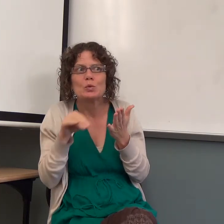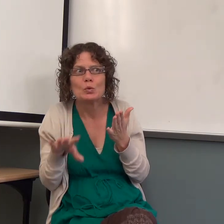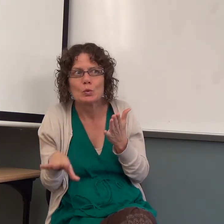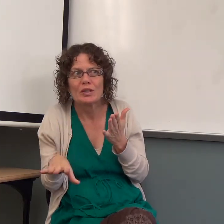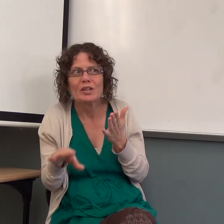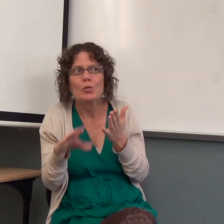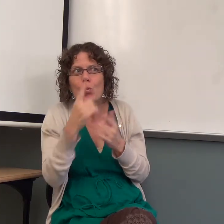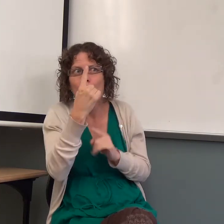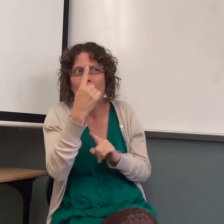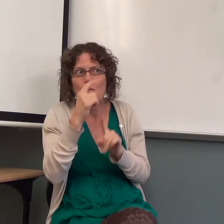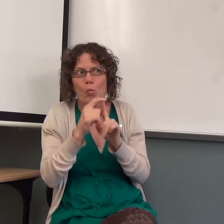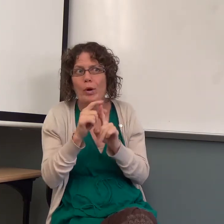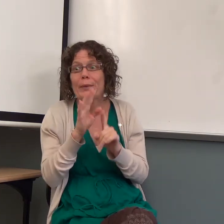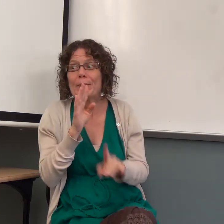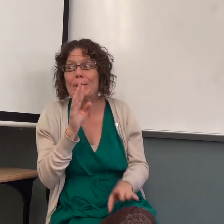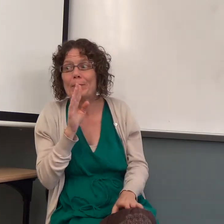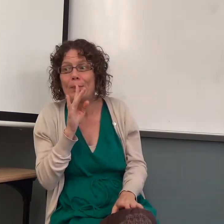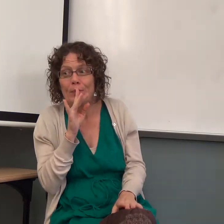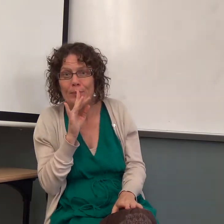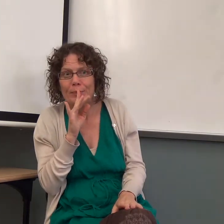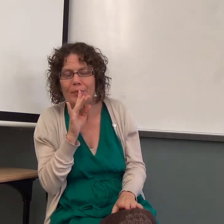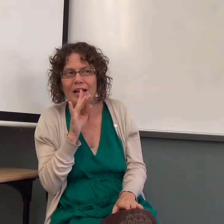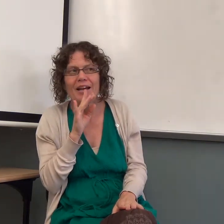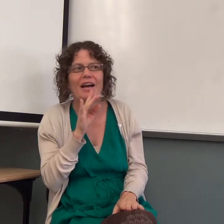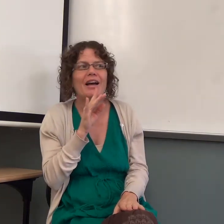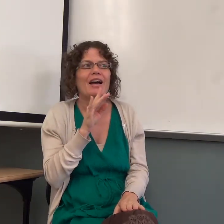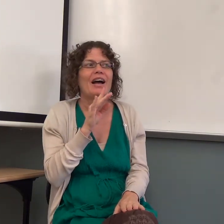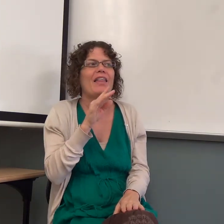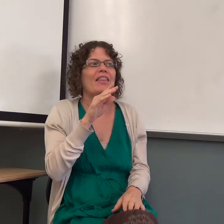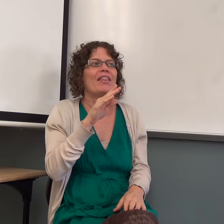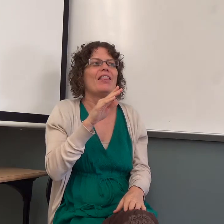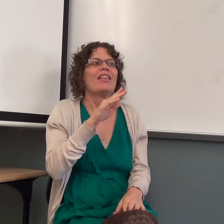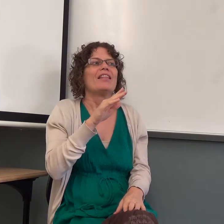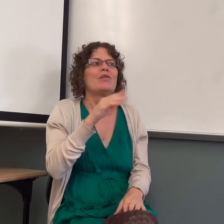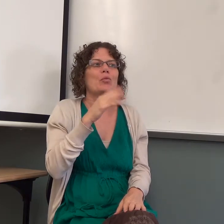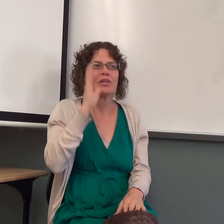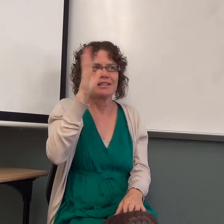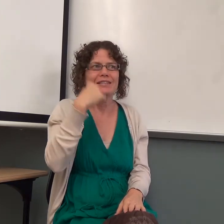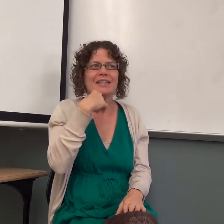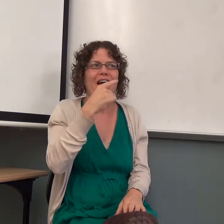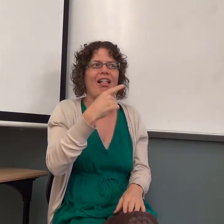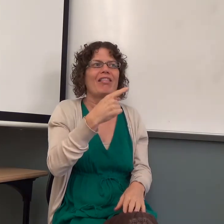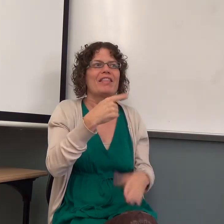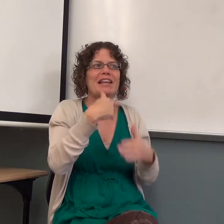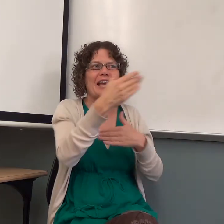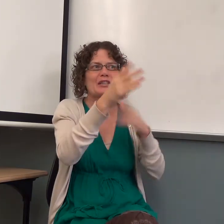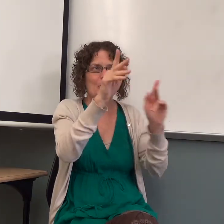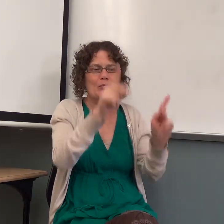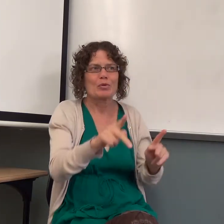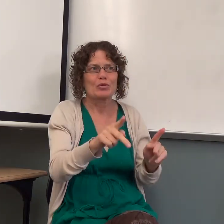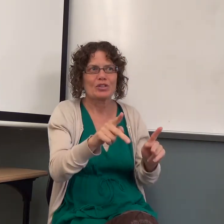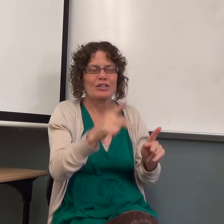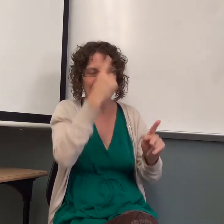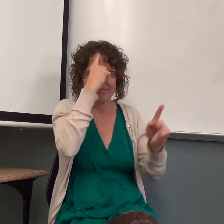that person is going to tell the next person the first word that comes to mind. First word. So if I said soup, you'd